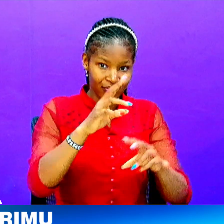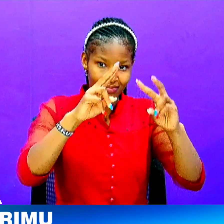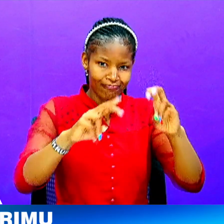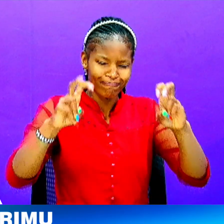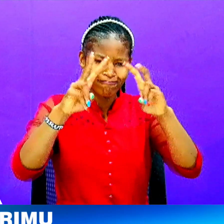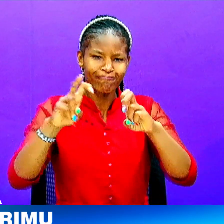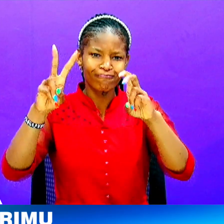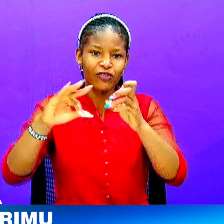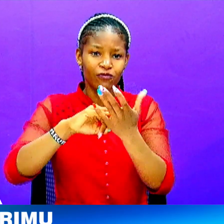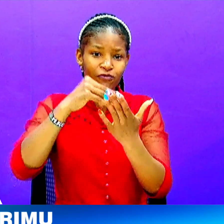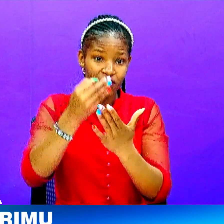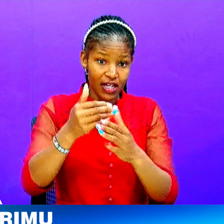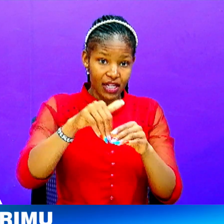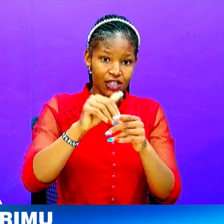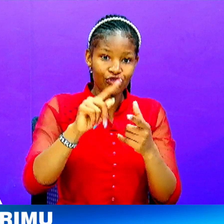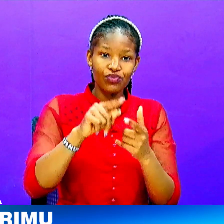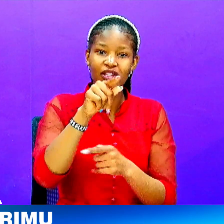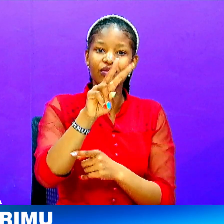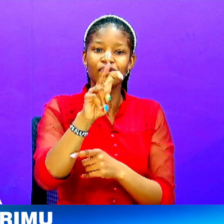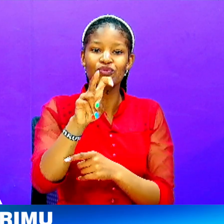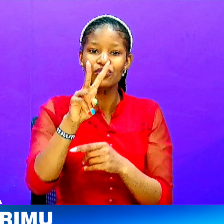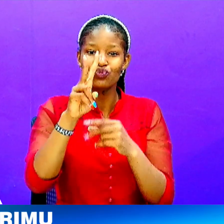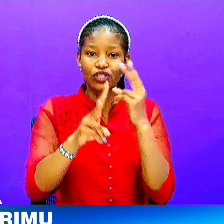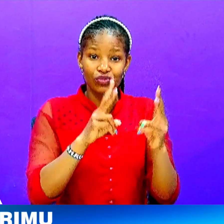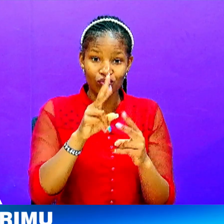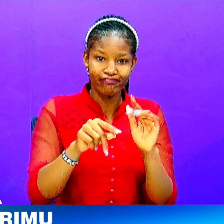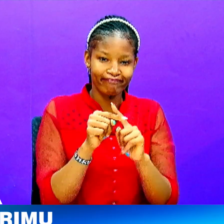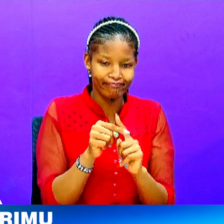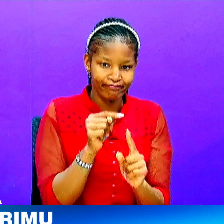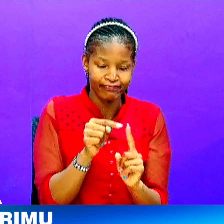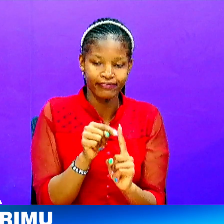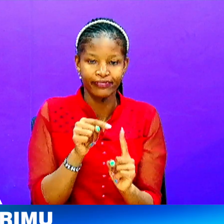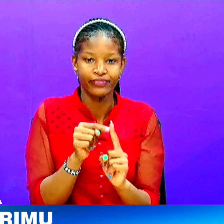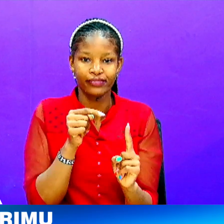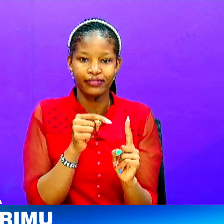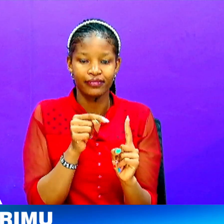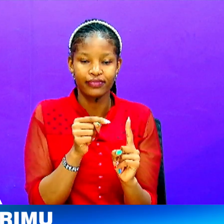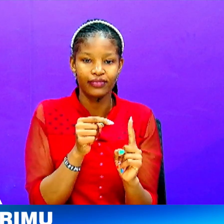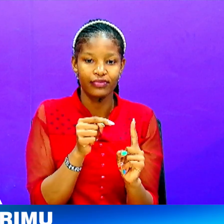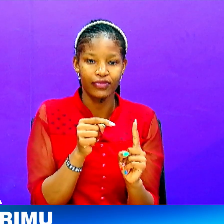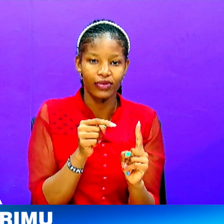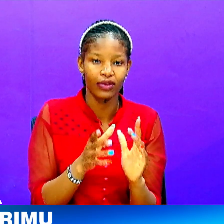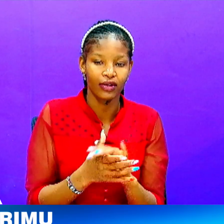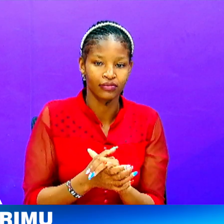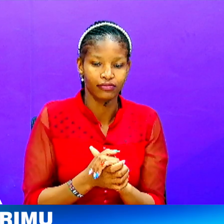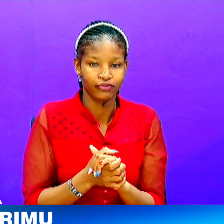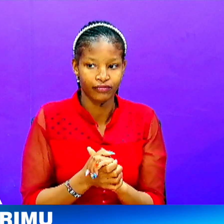Authority, IPOA, to disclose its investigative findings into the 2022 killing of